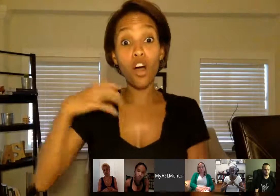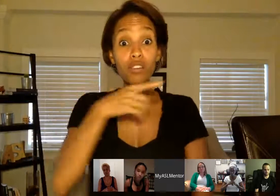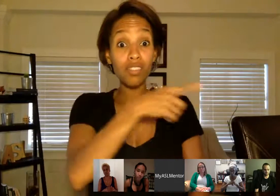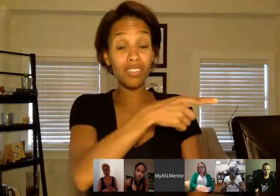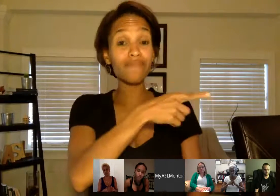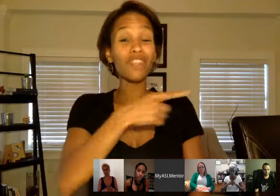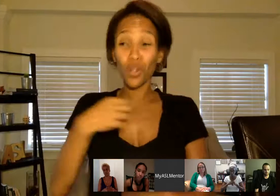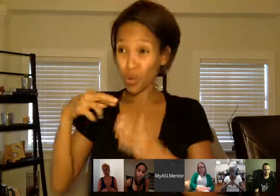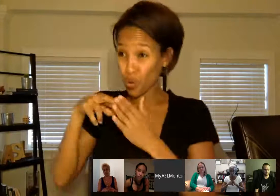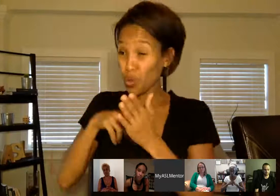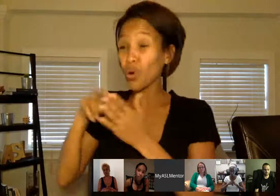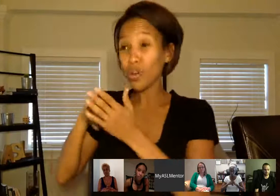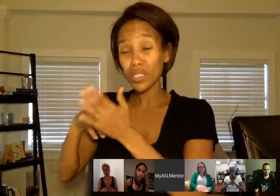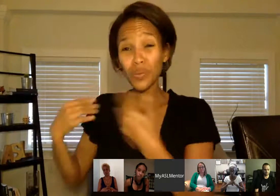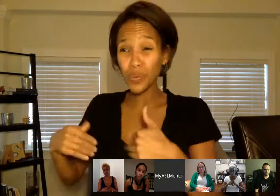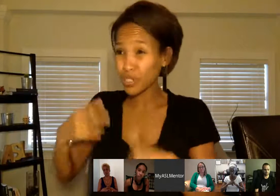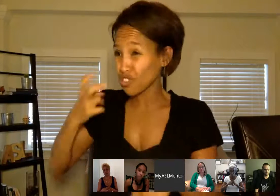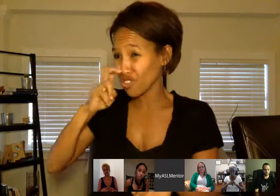my boss.